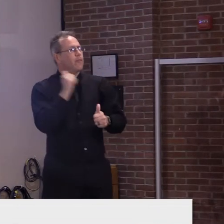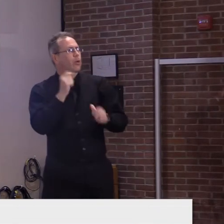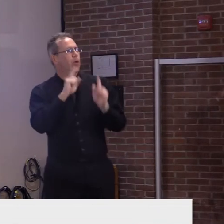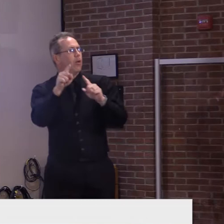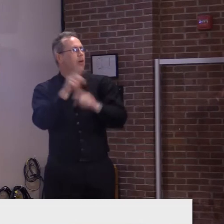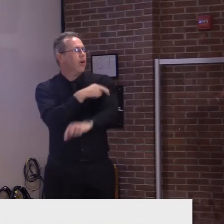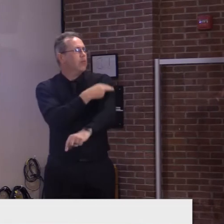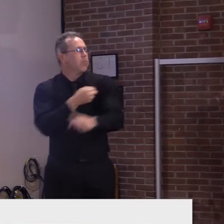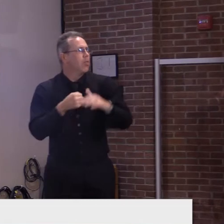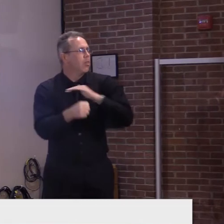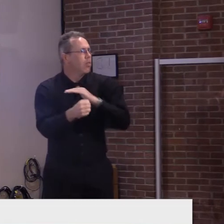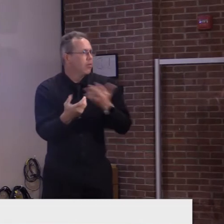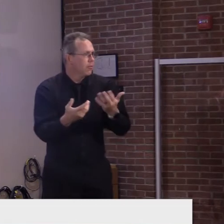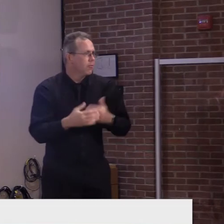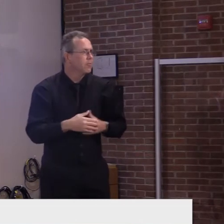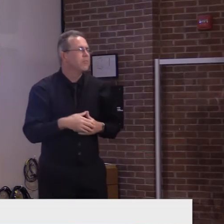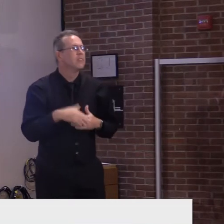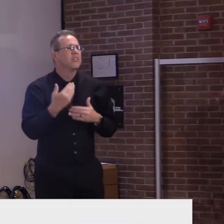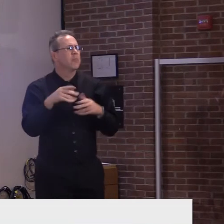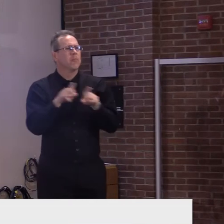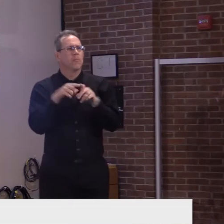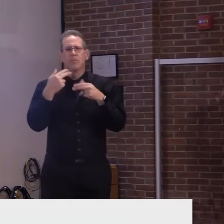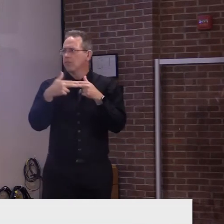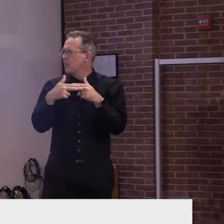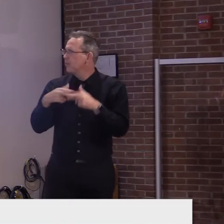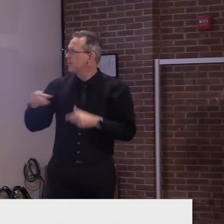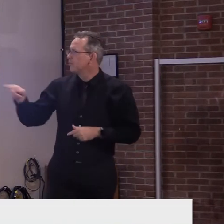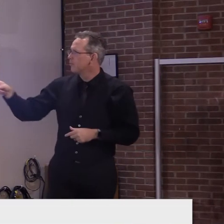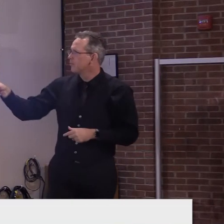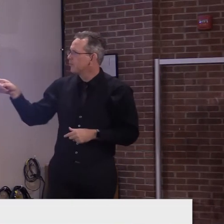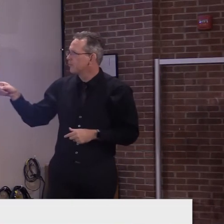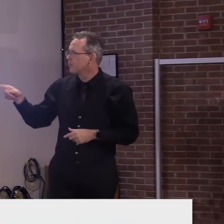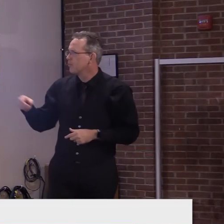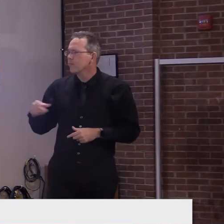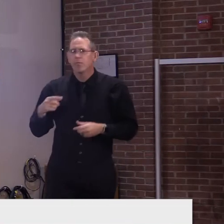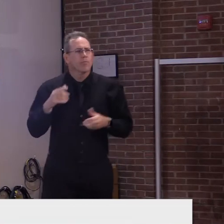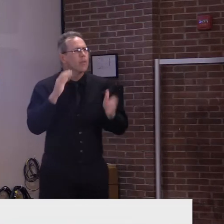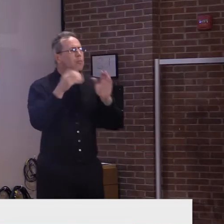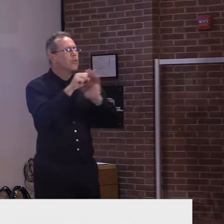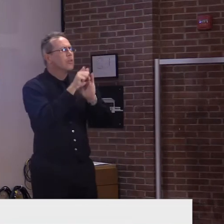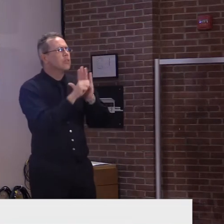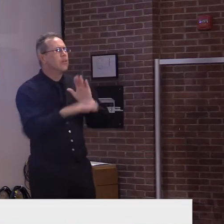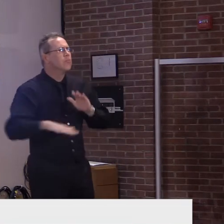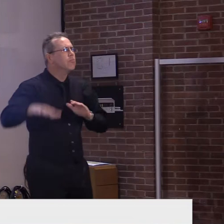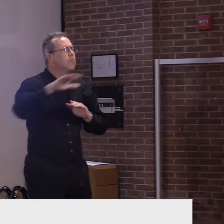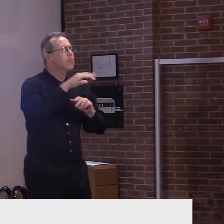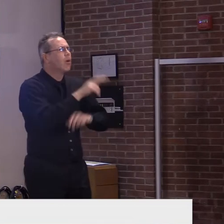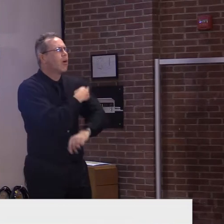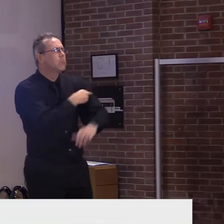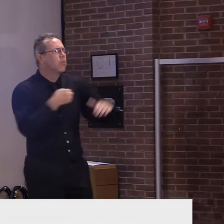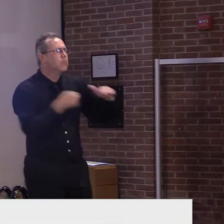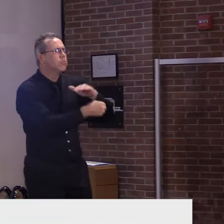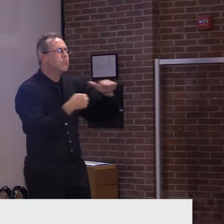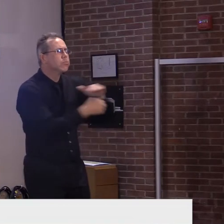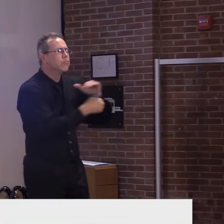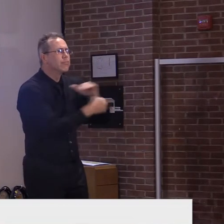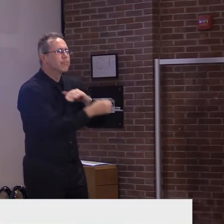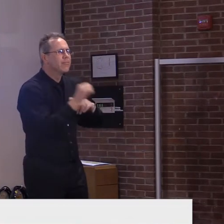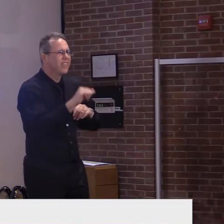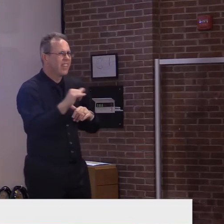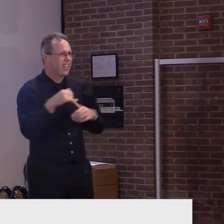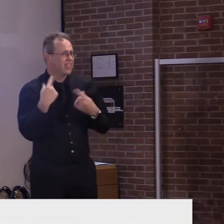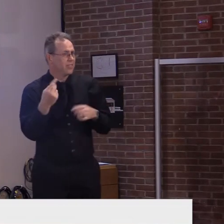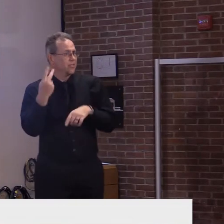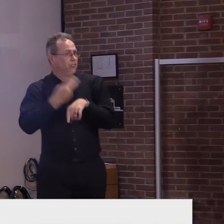slide when we look at our raw number of hospitalizations that we've seen across the state. Over the last few days, they have appeared